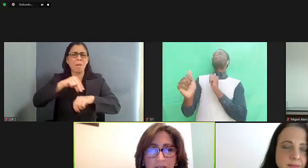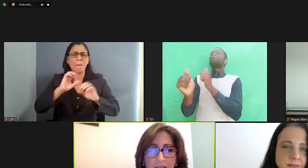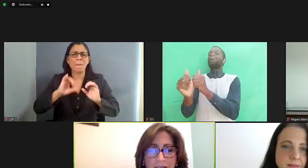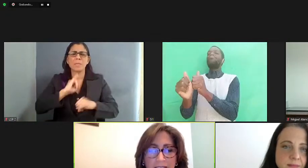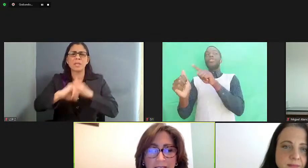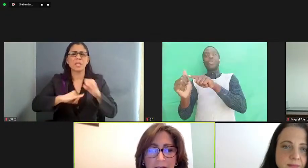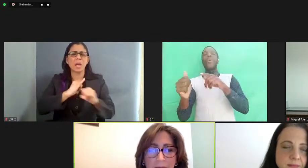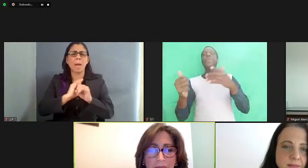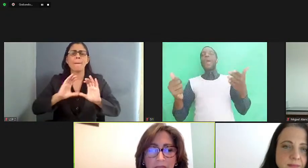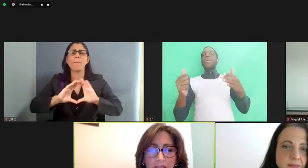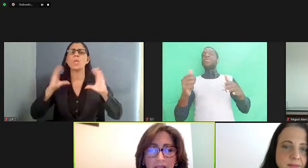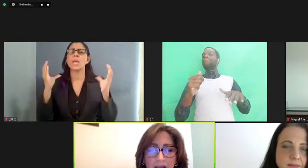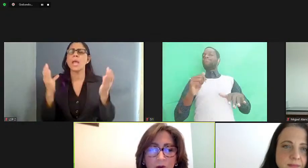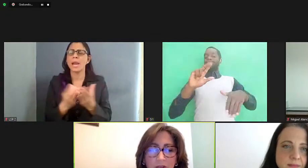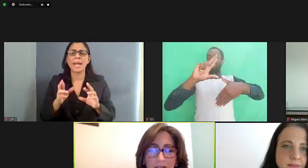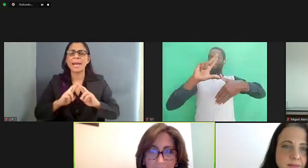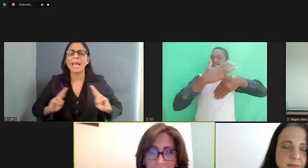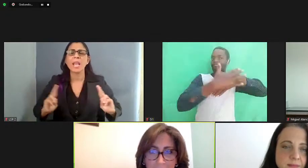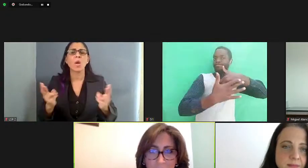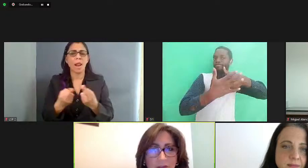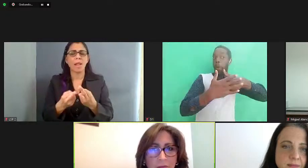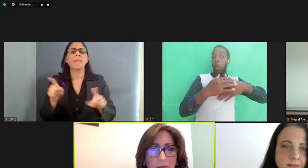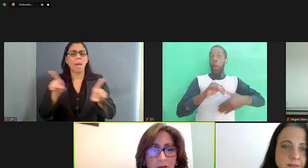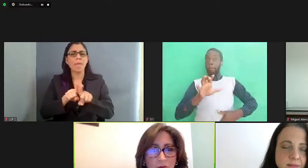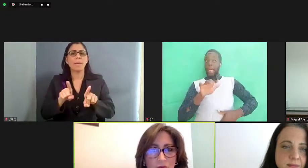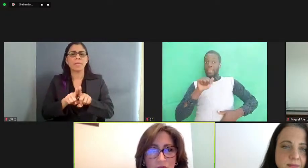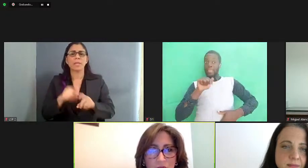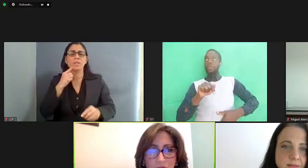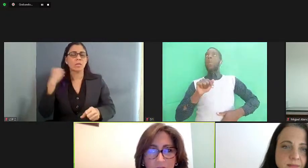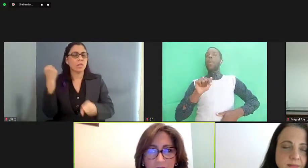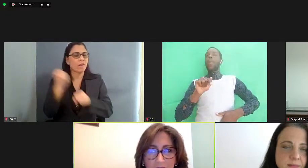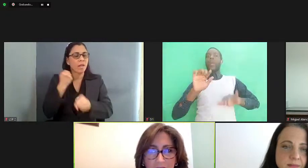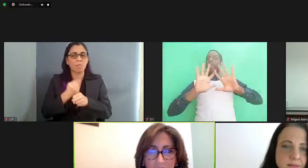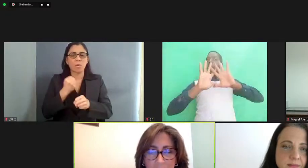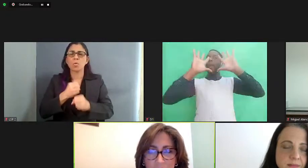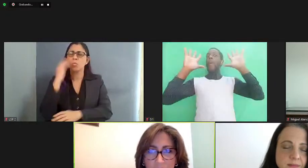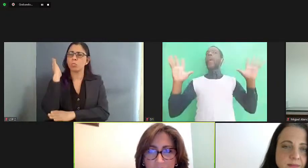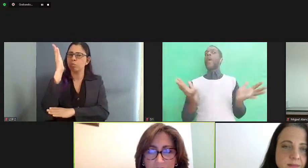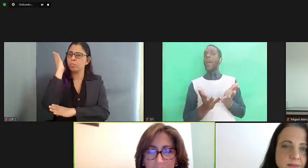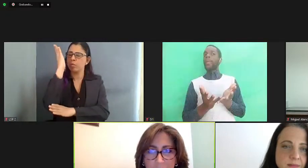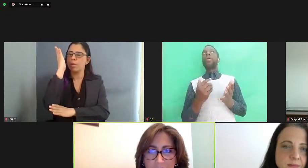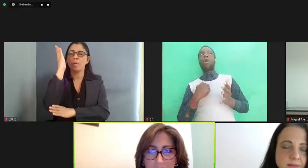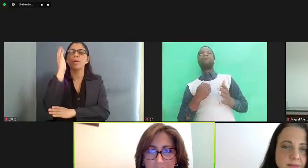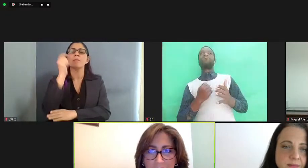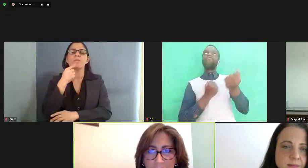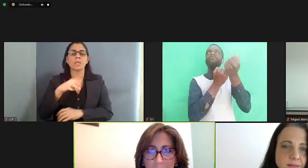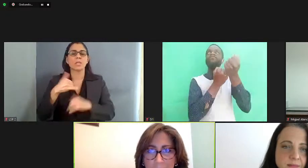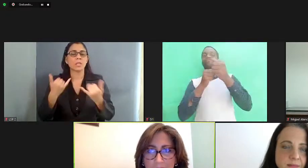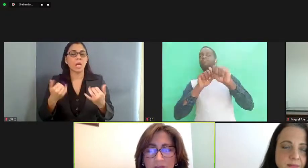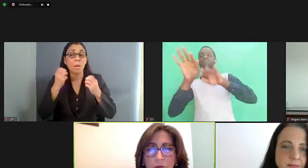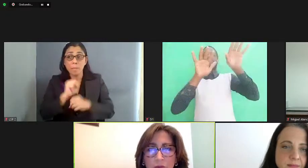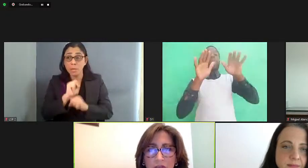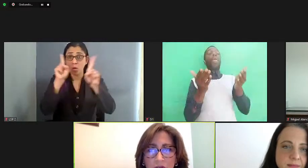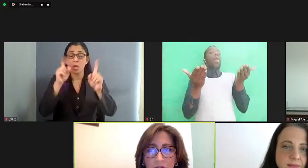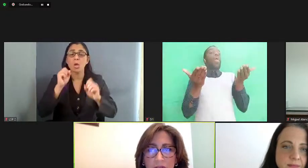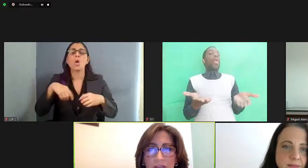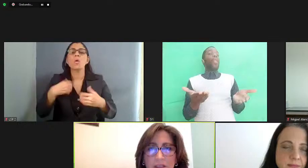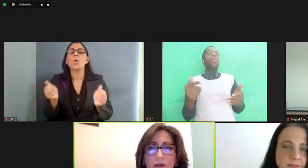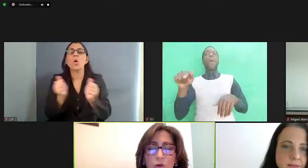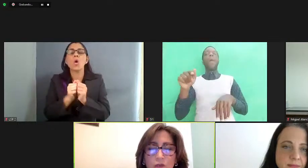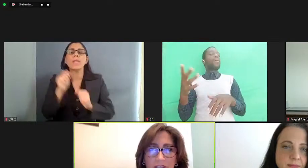i am supporting the network at local national regional and